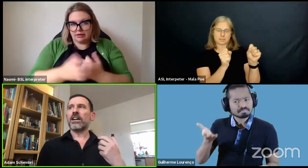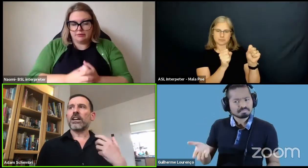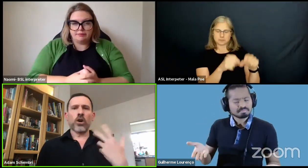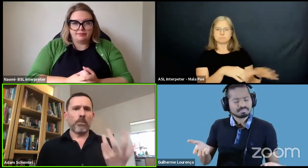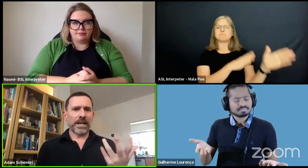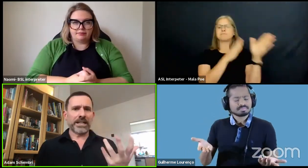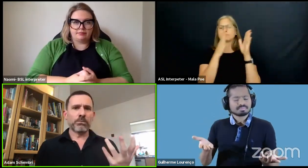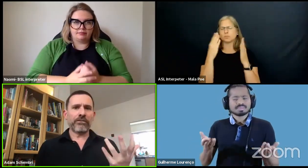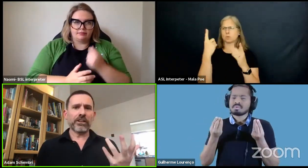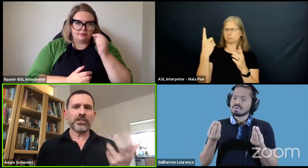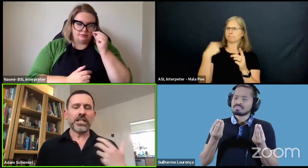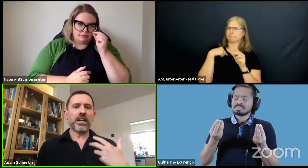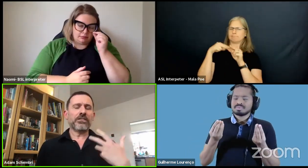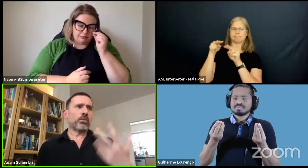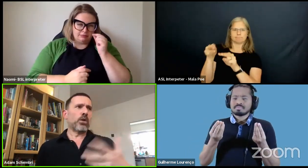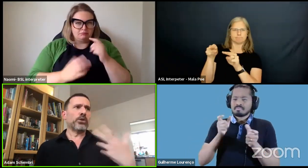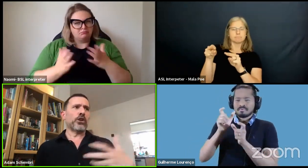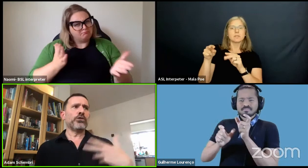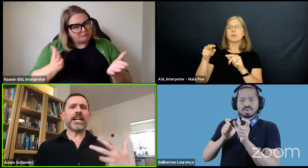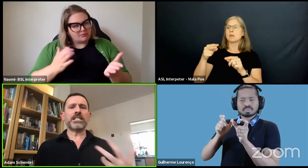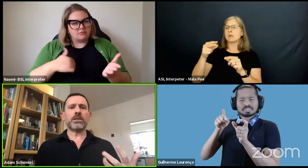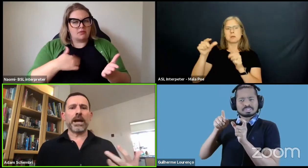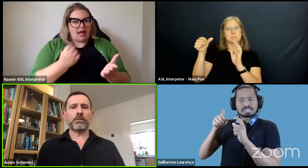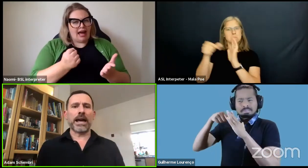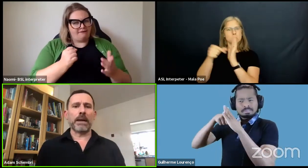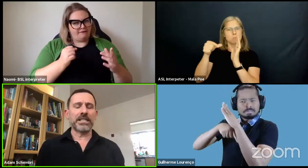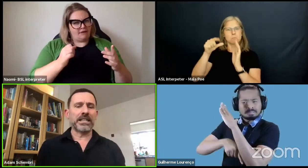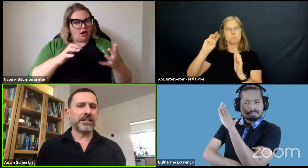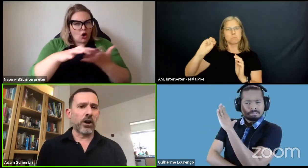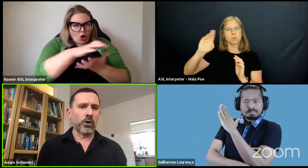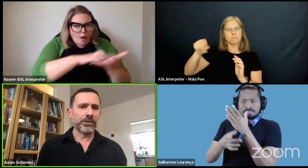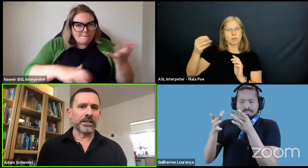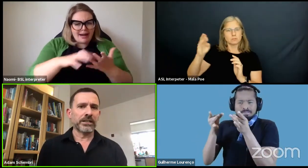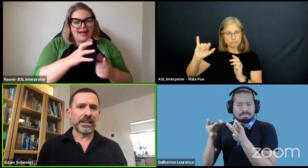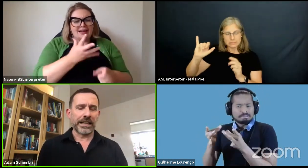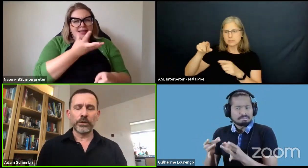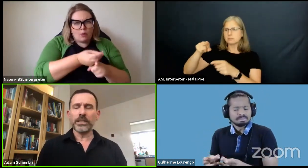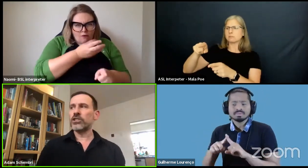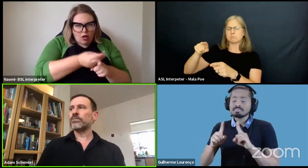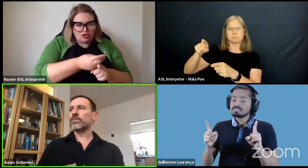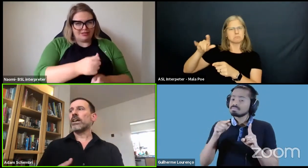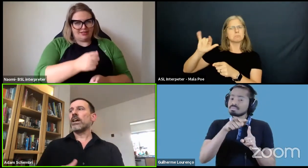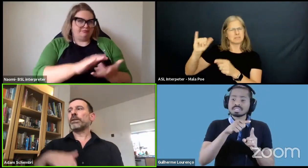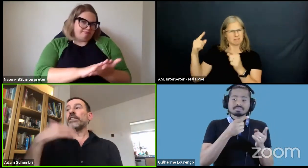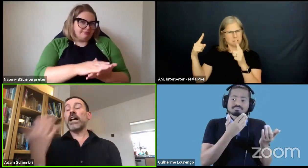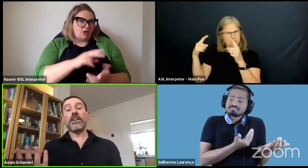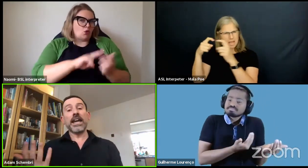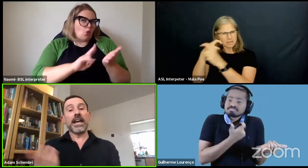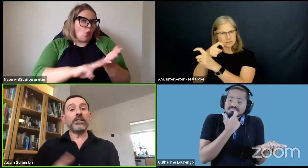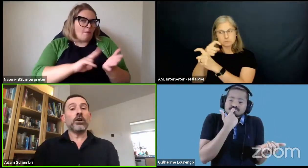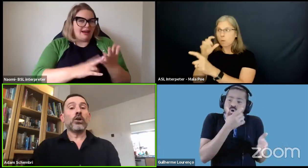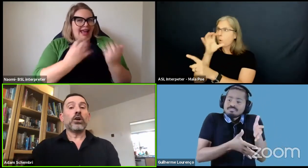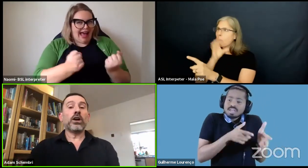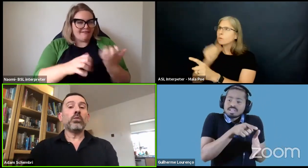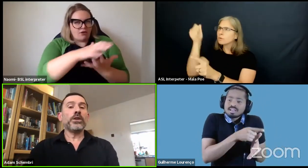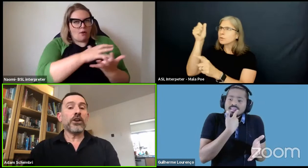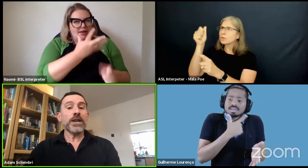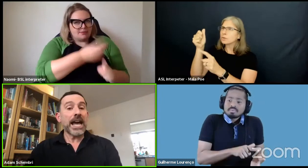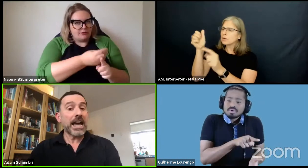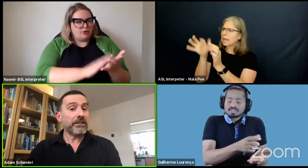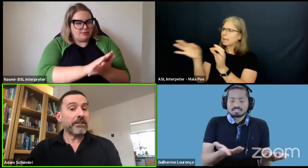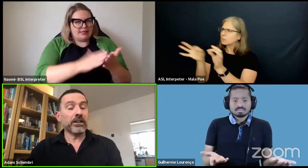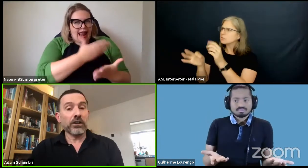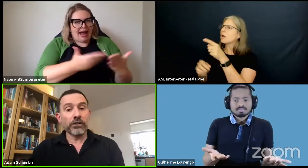this complex morphology that one would only expect perhaps in an older language. But on the other hand, we